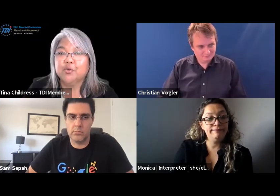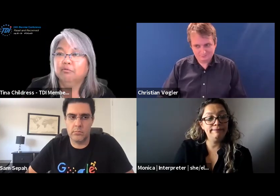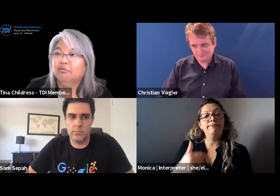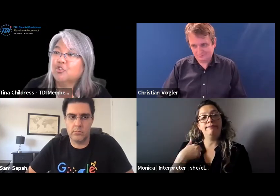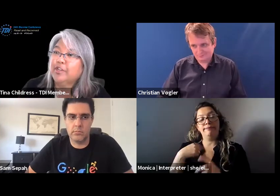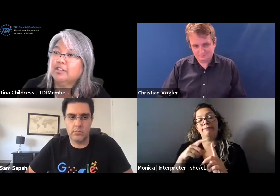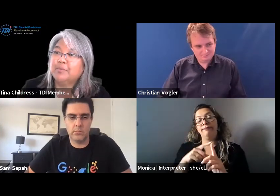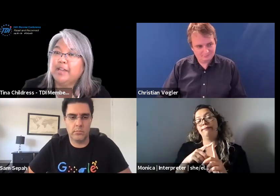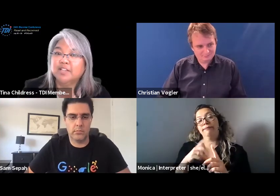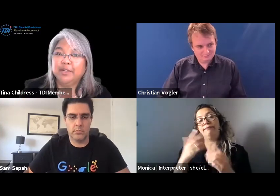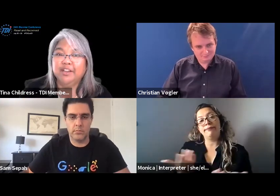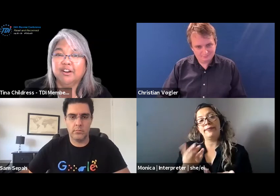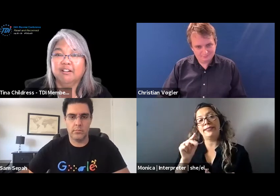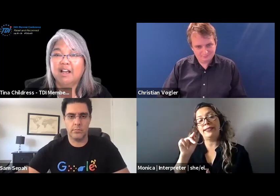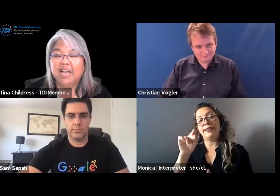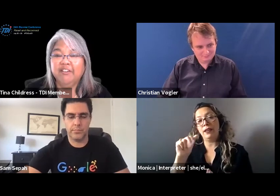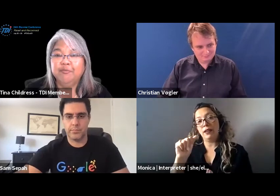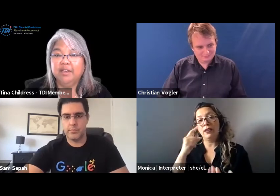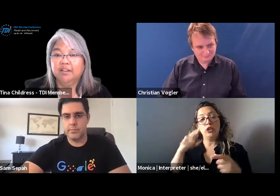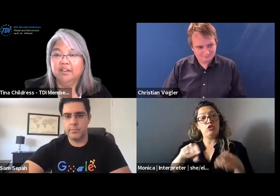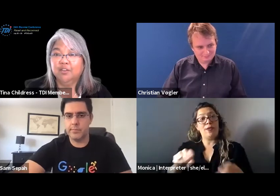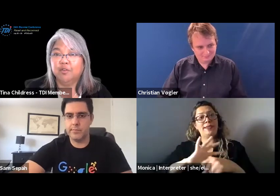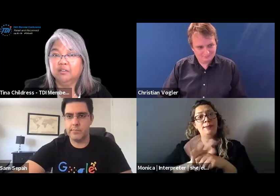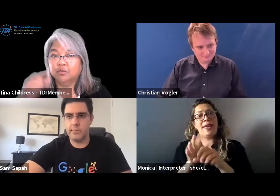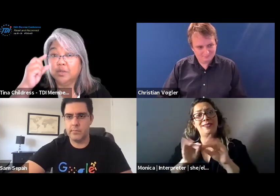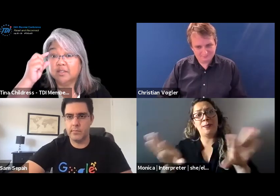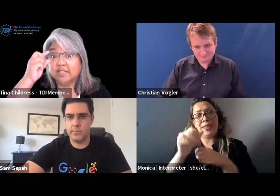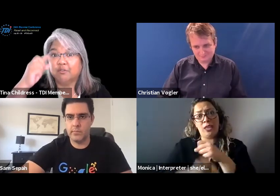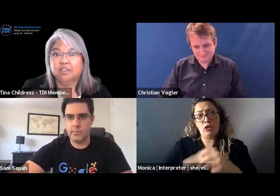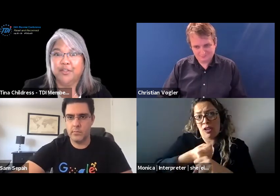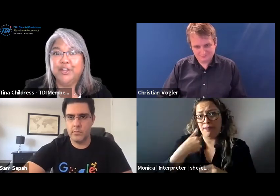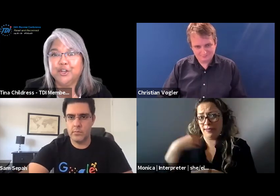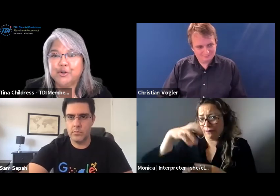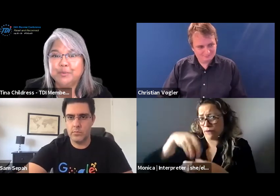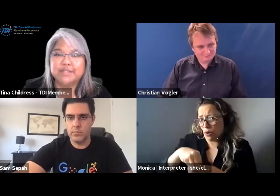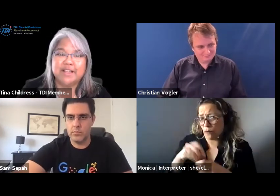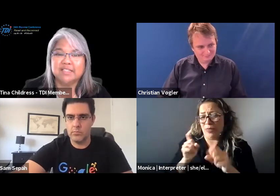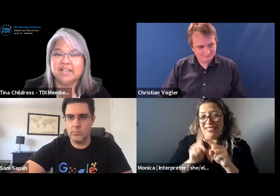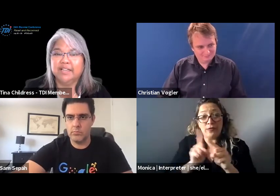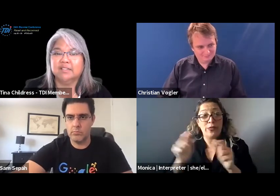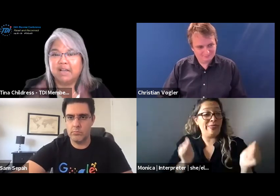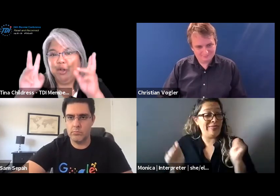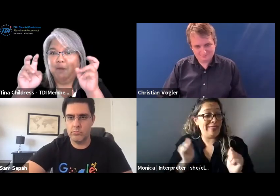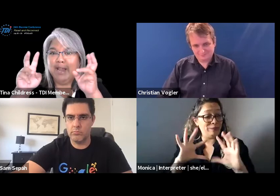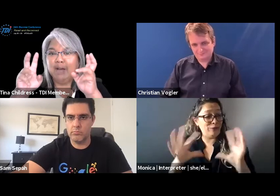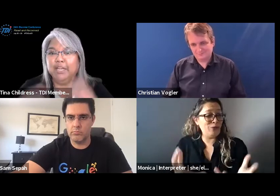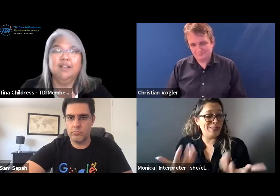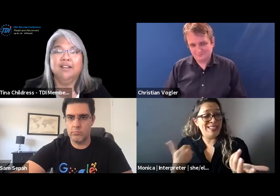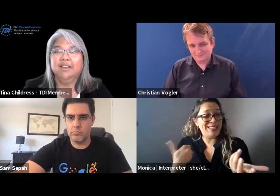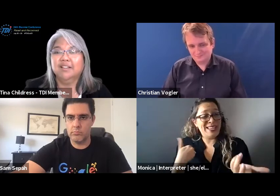So during this pandemic year, I have been involved with several theater groups. That's, I guess, I would call my hobby